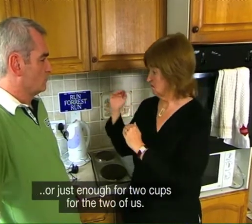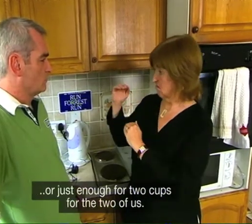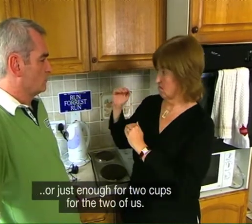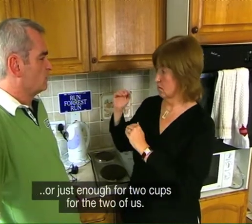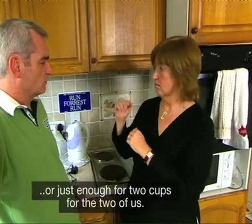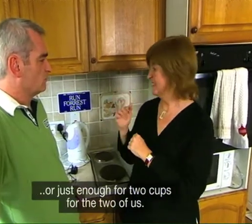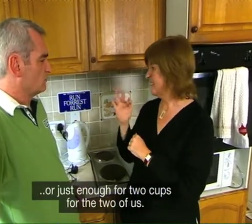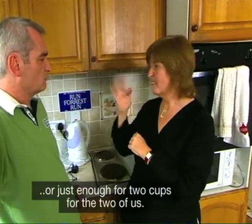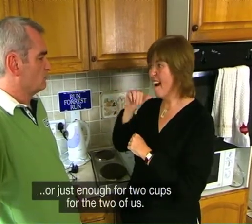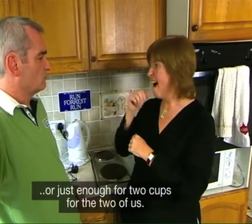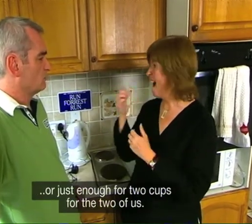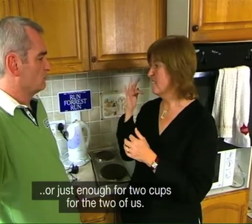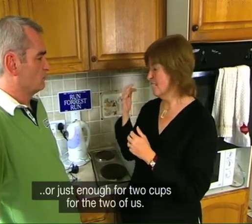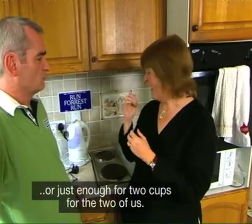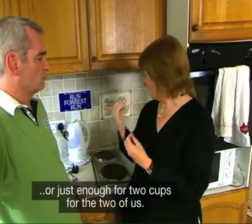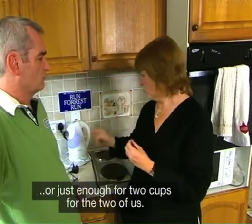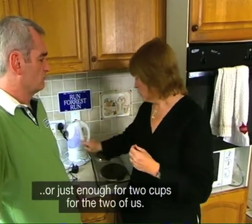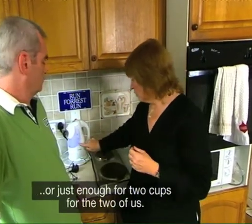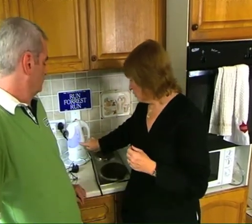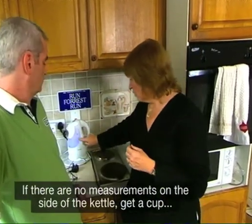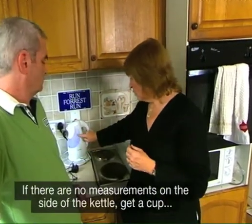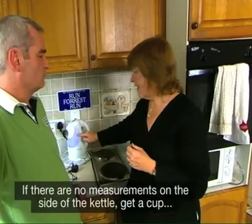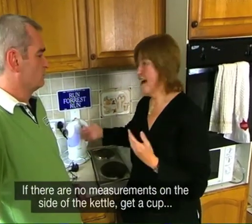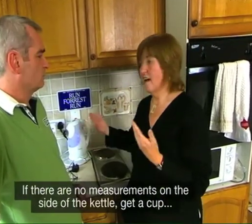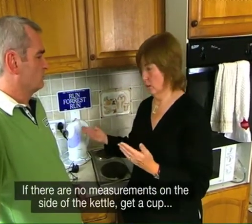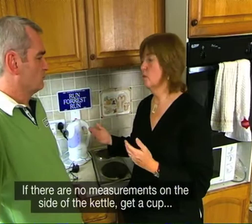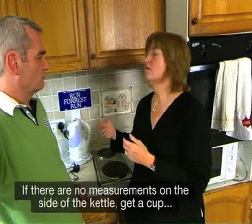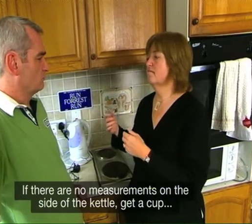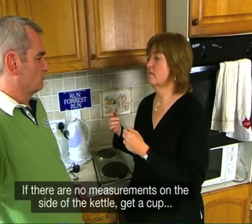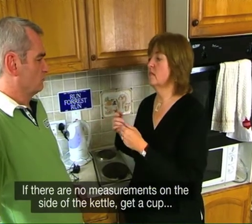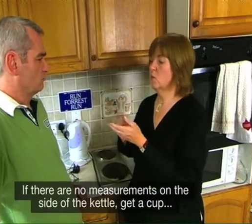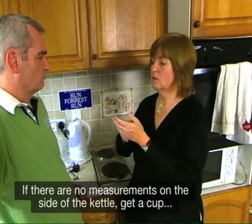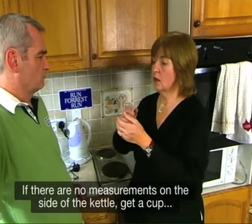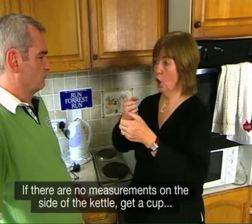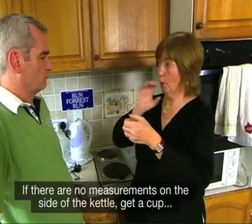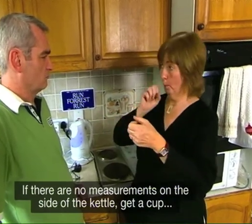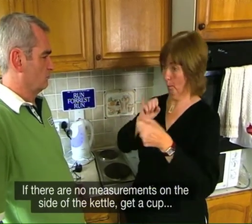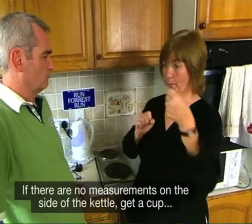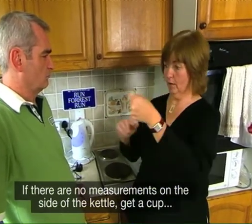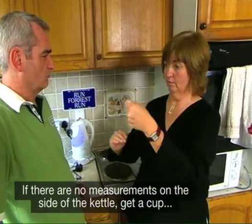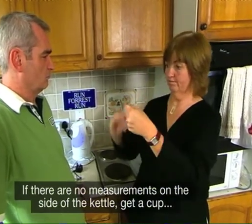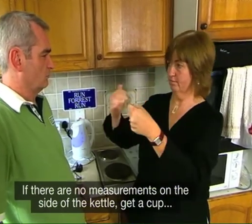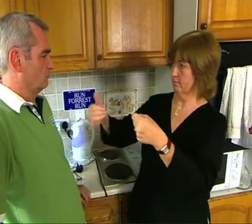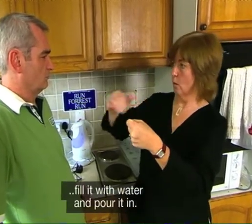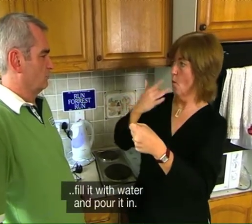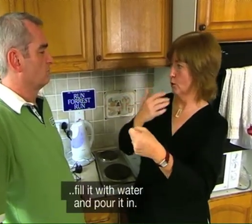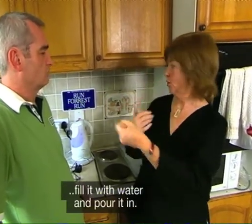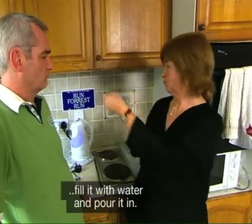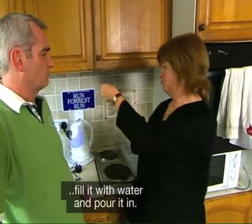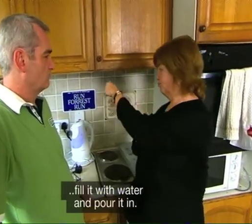just enough for 2 cups for the 2 of us. If there are no measurements on the side of the kettle, just get a cup, fill it with water and pour